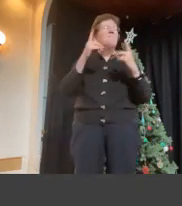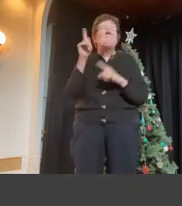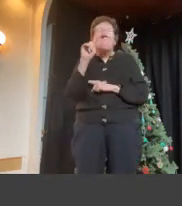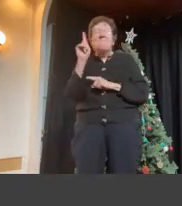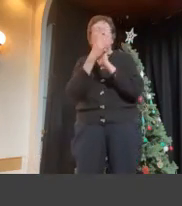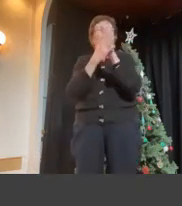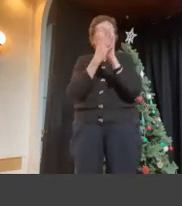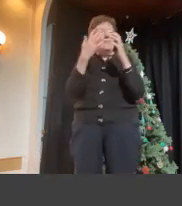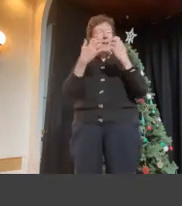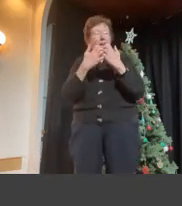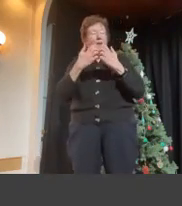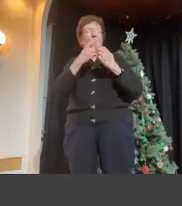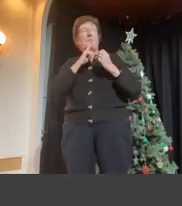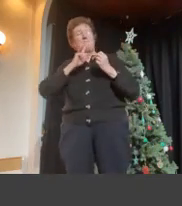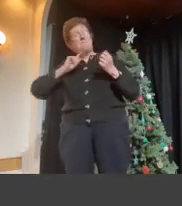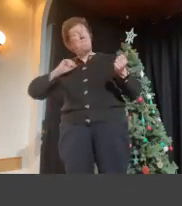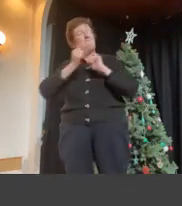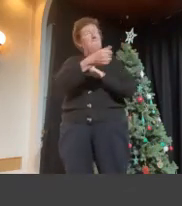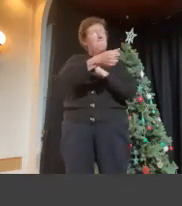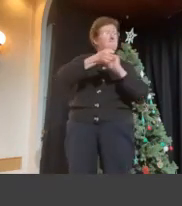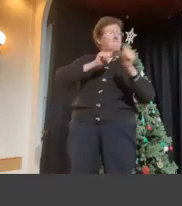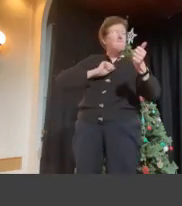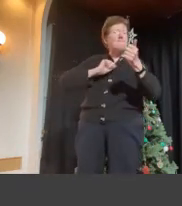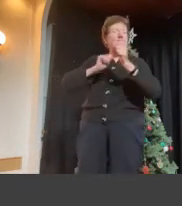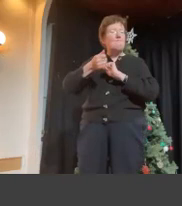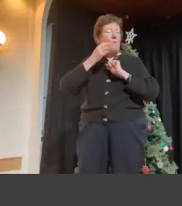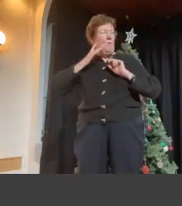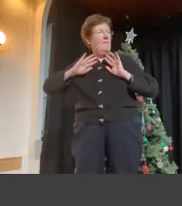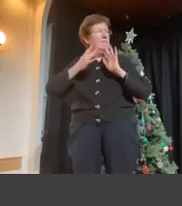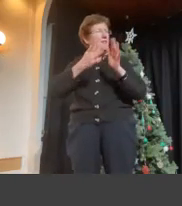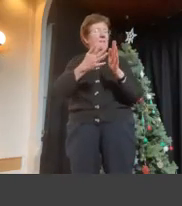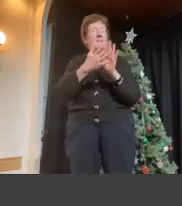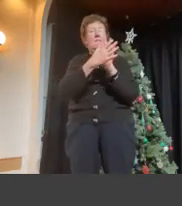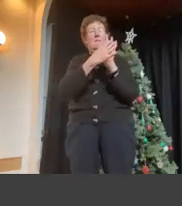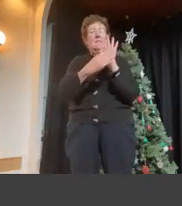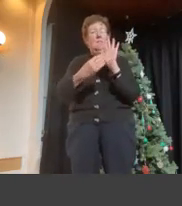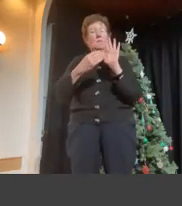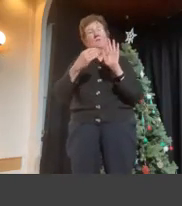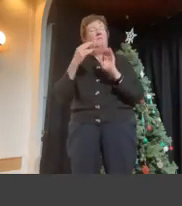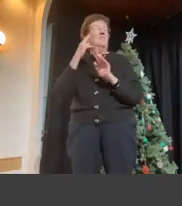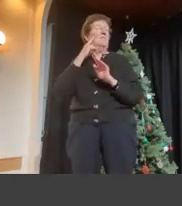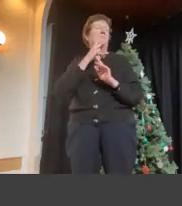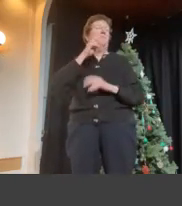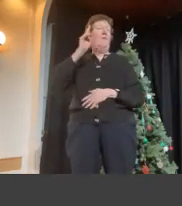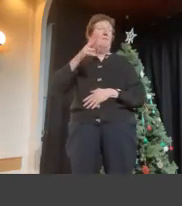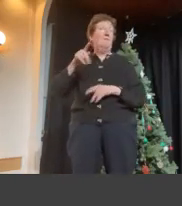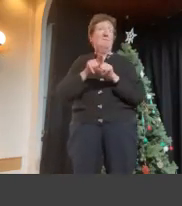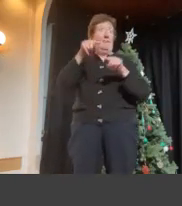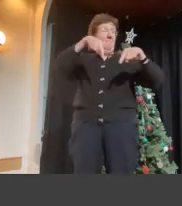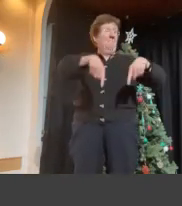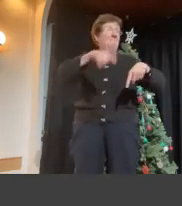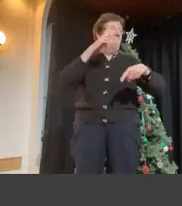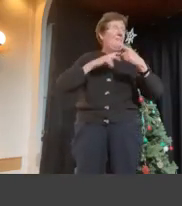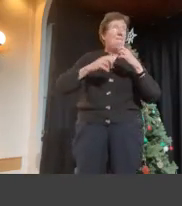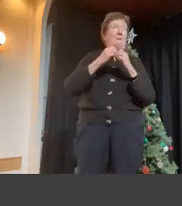We were interested in translanguaging and also that immersion and education of BSL,